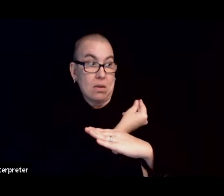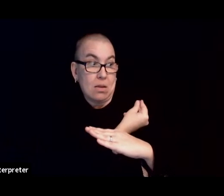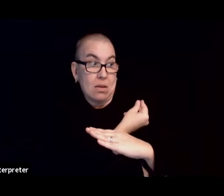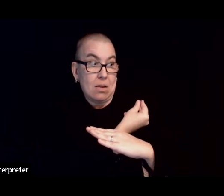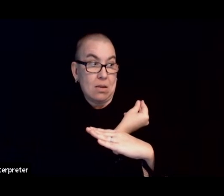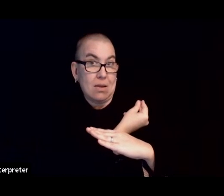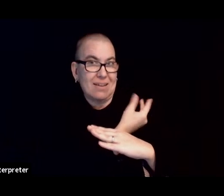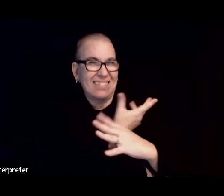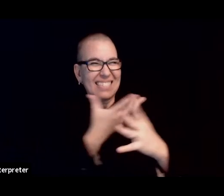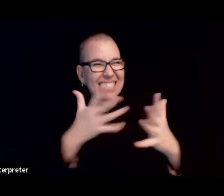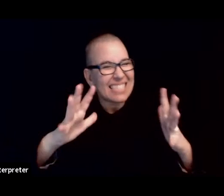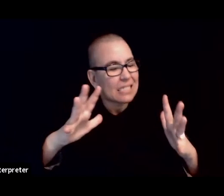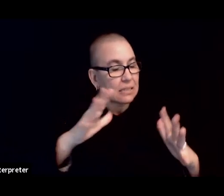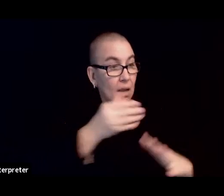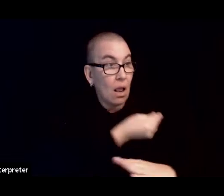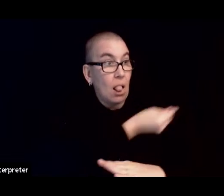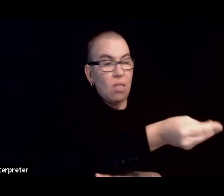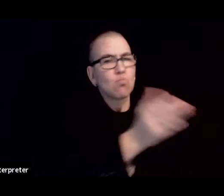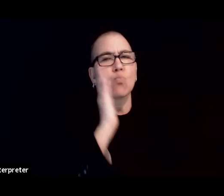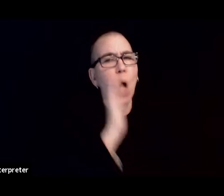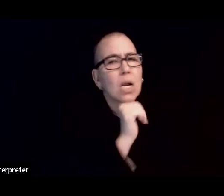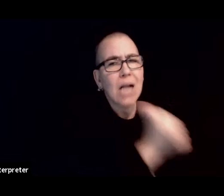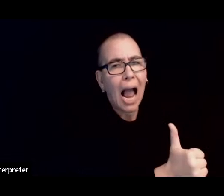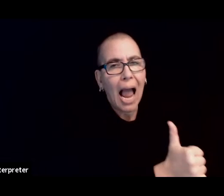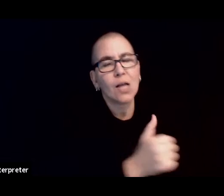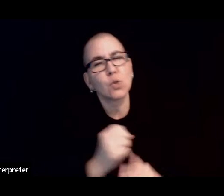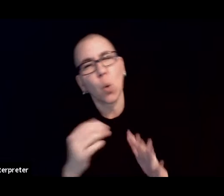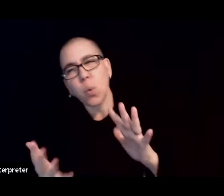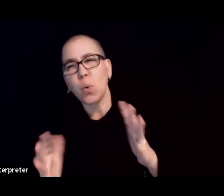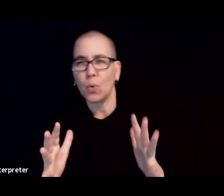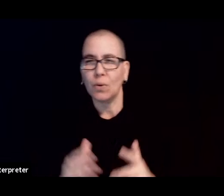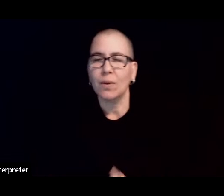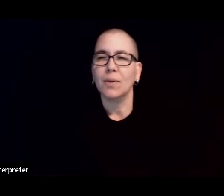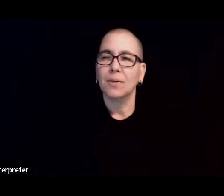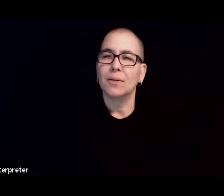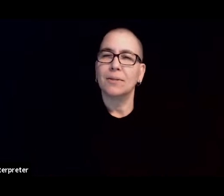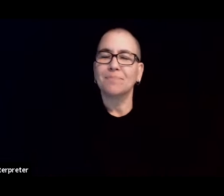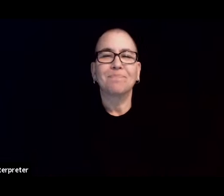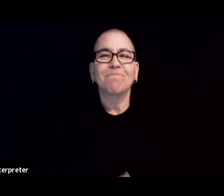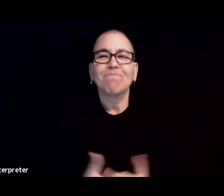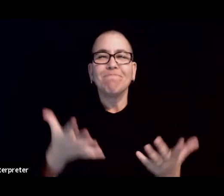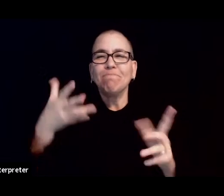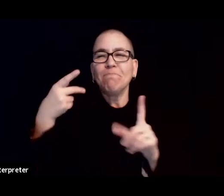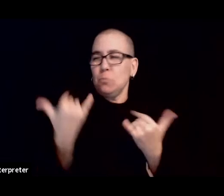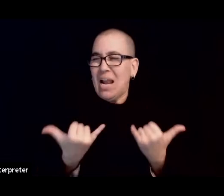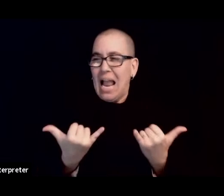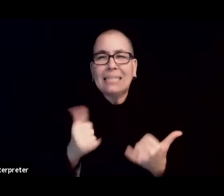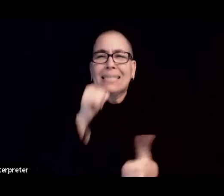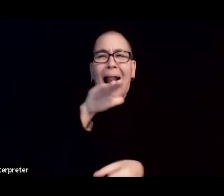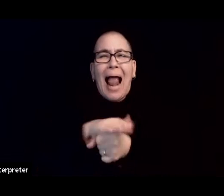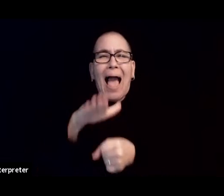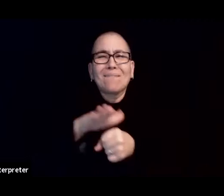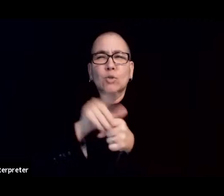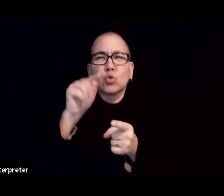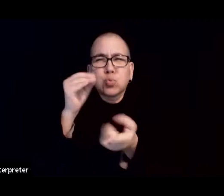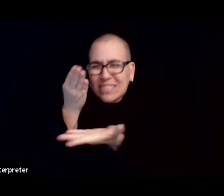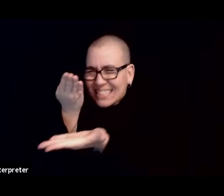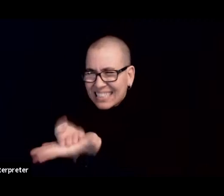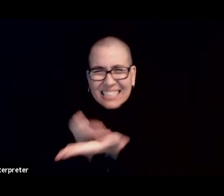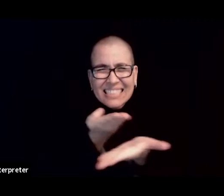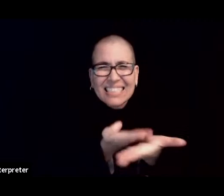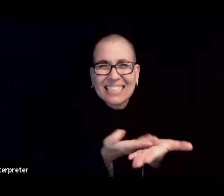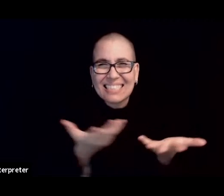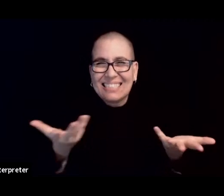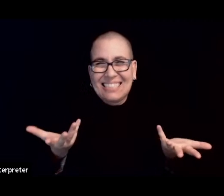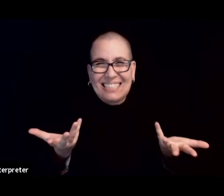asymptomatic infection, we just don't have the data because that was not an endpoint of the study. And so we can't comment on that. And so we